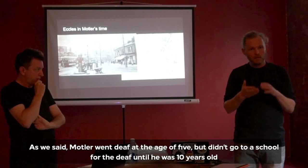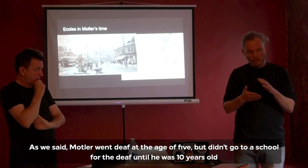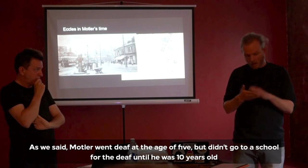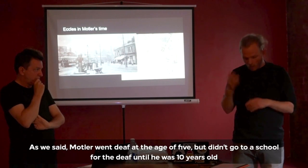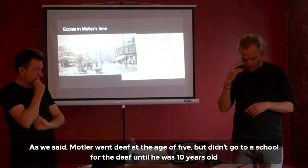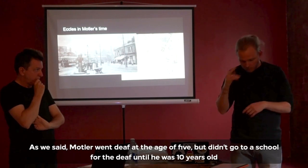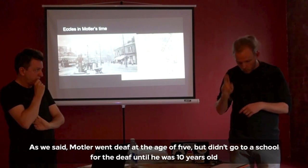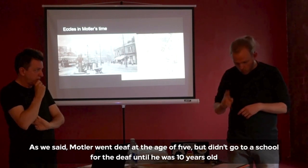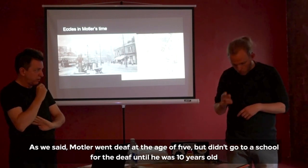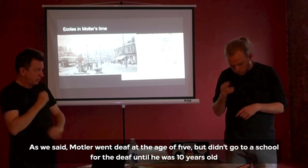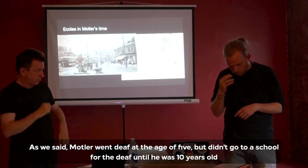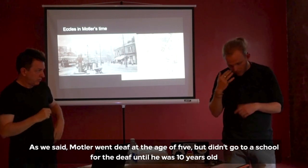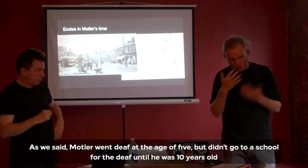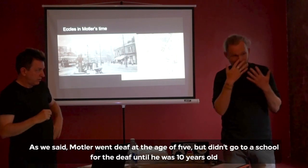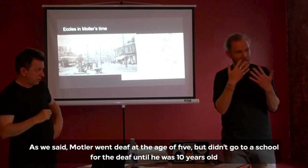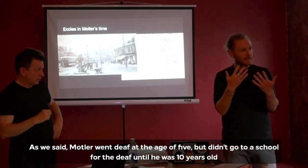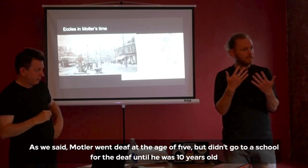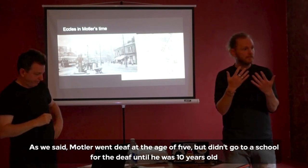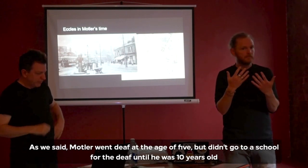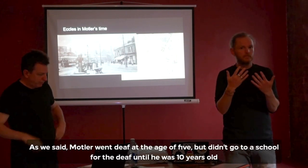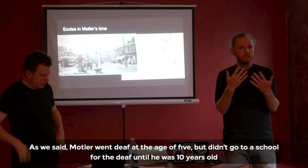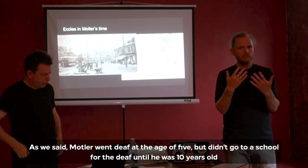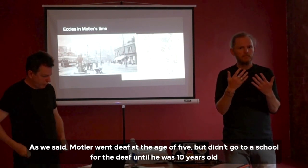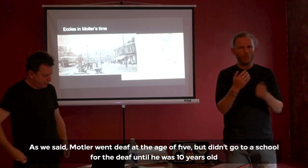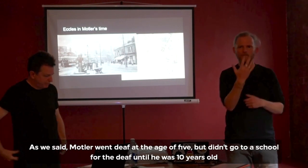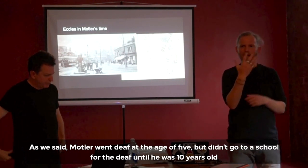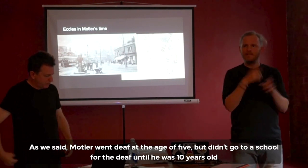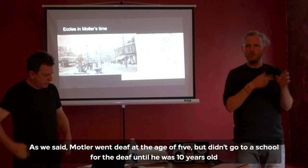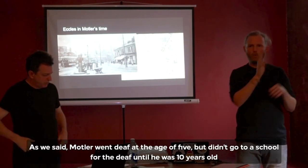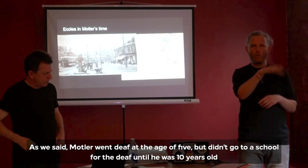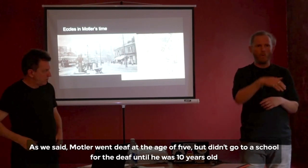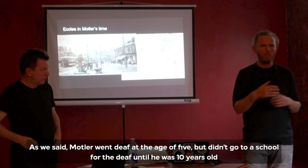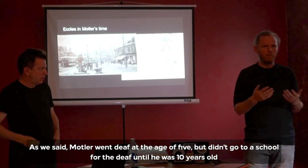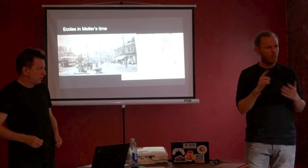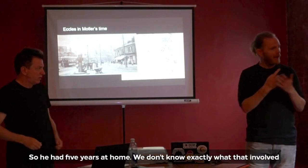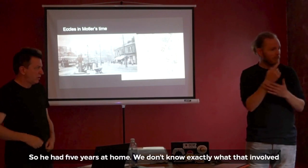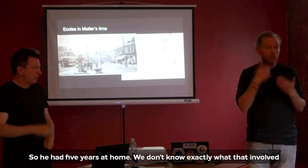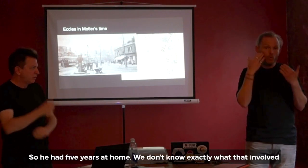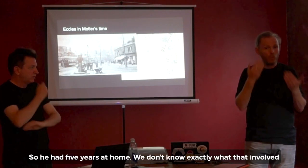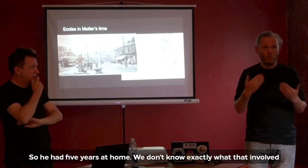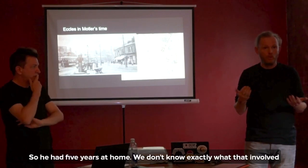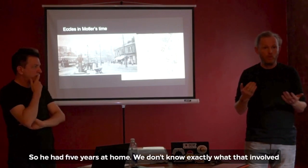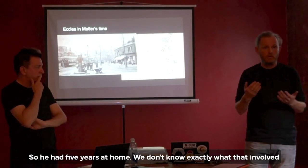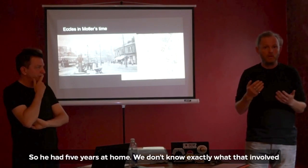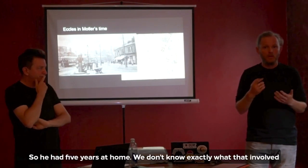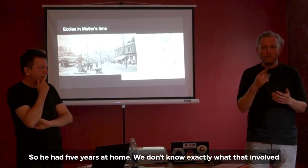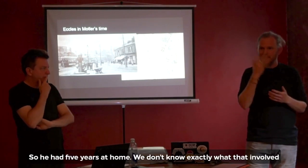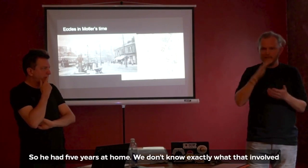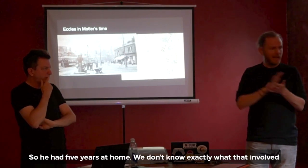said, Motler went deaf at the age of 5, but didn't go to school, a deaf school, until 10. So he had 5 years at home. We don't really